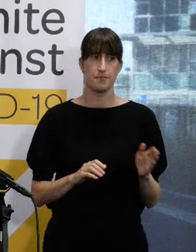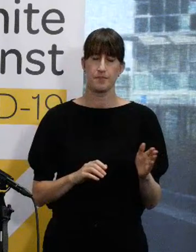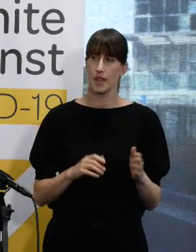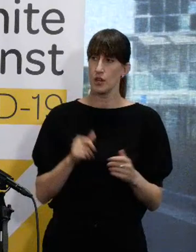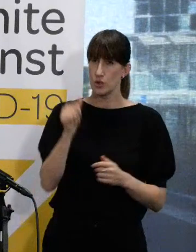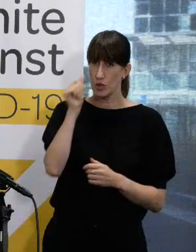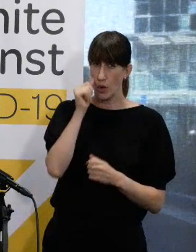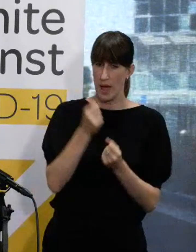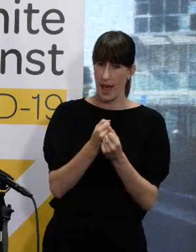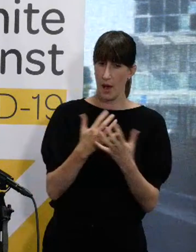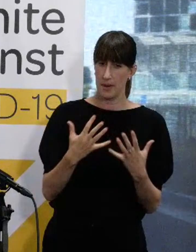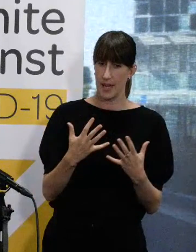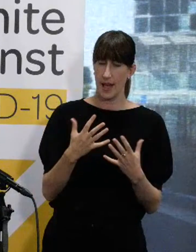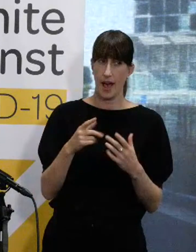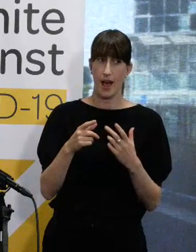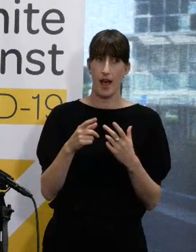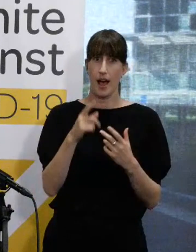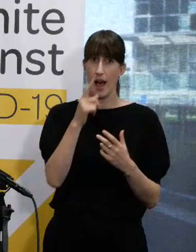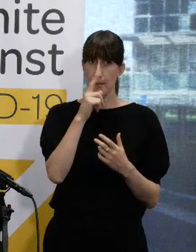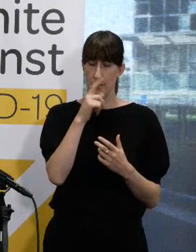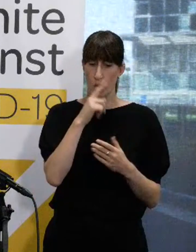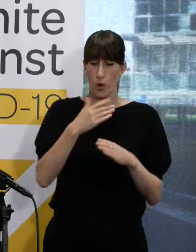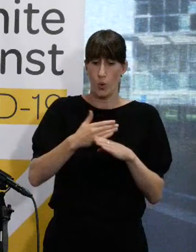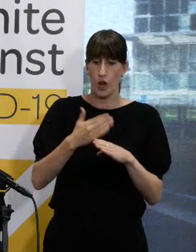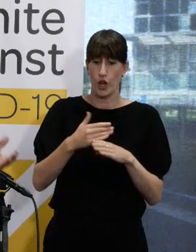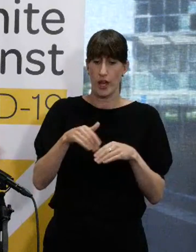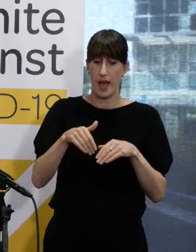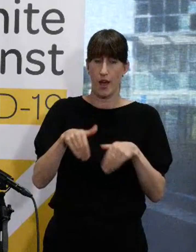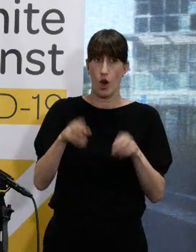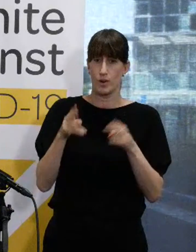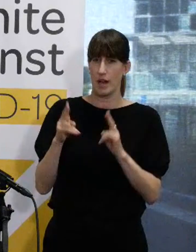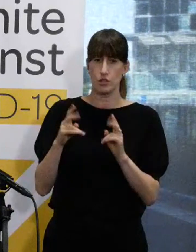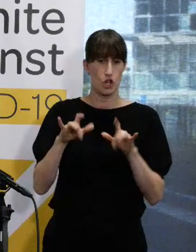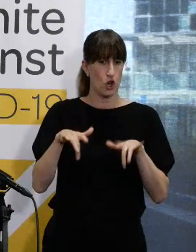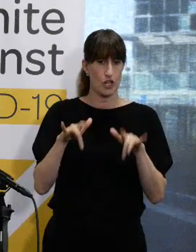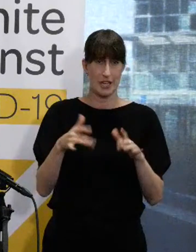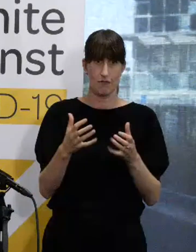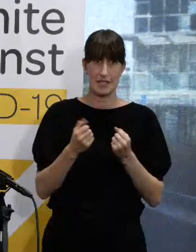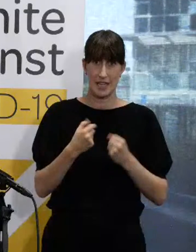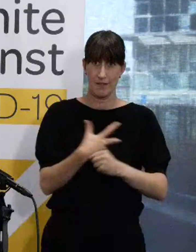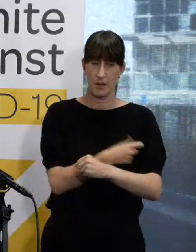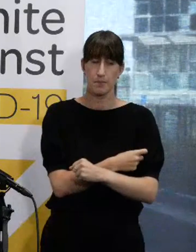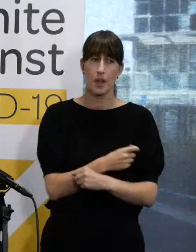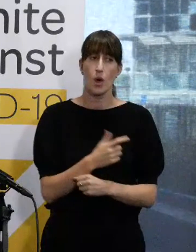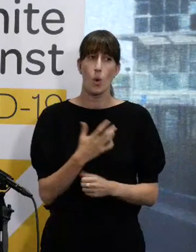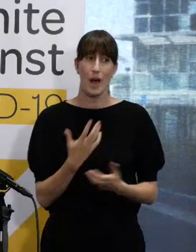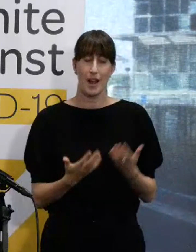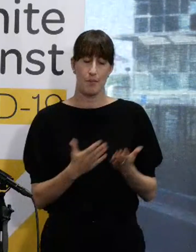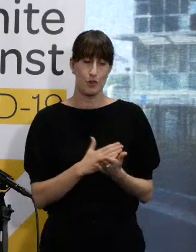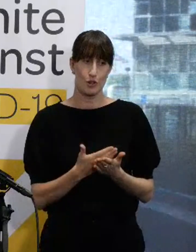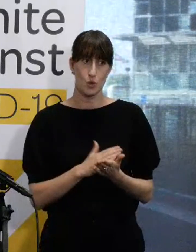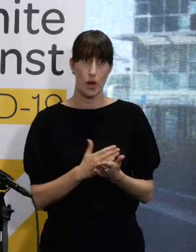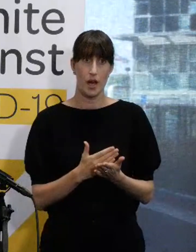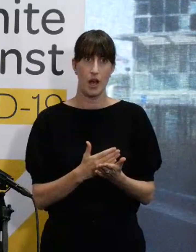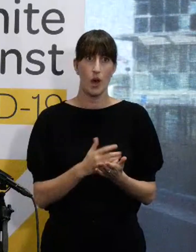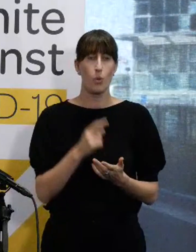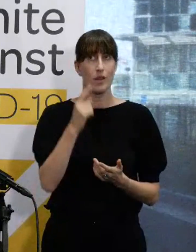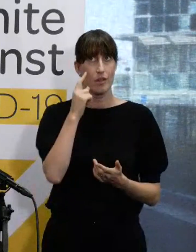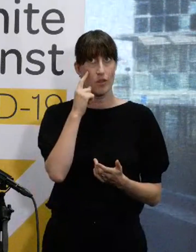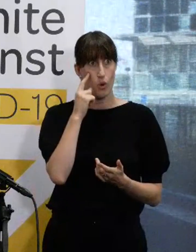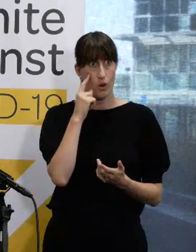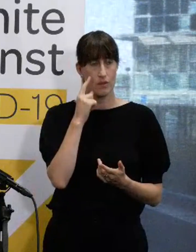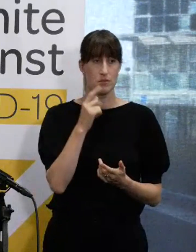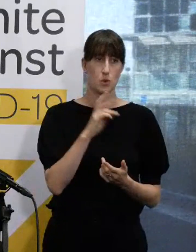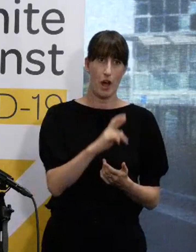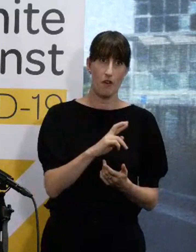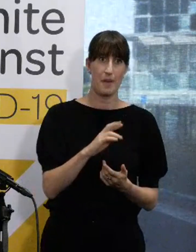exactly. And as I said, one of the challenges here is the denominator. And originally we thought that group was about 12,000. It's now over 16,000. And what